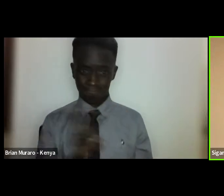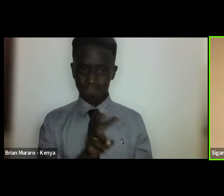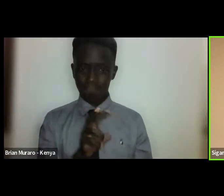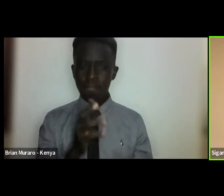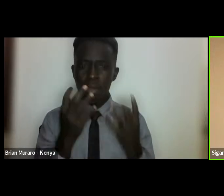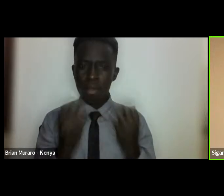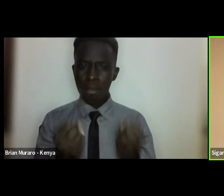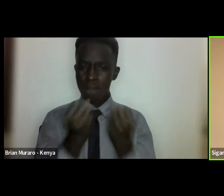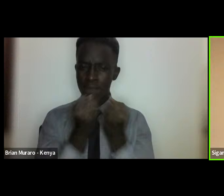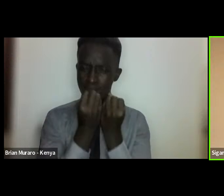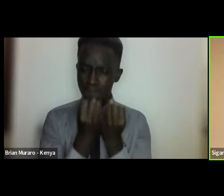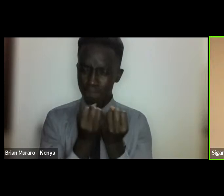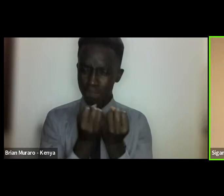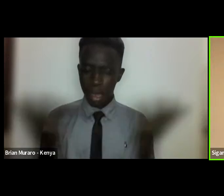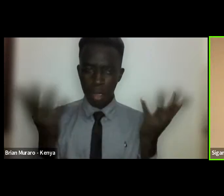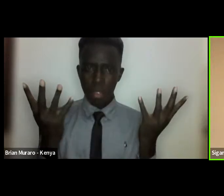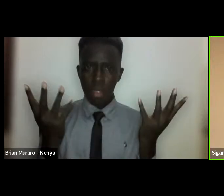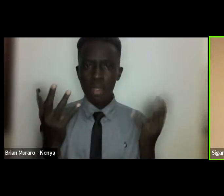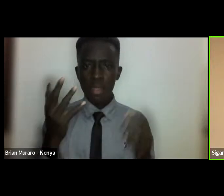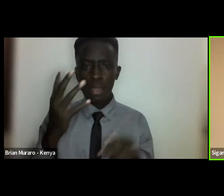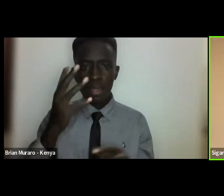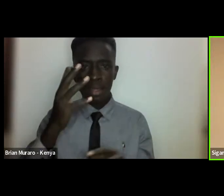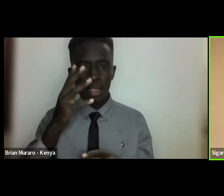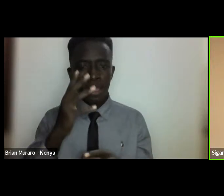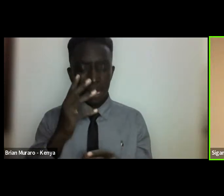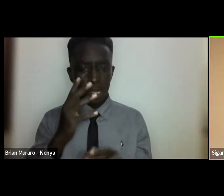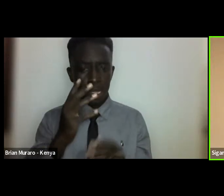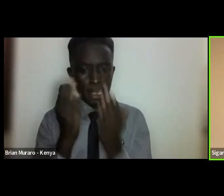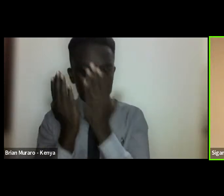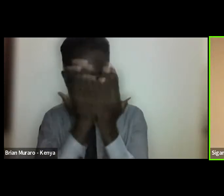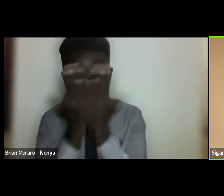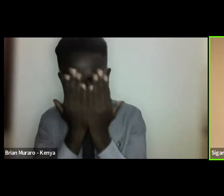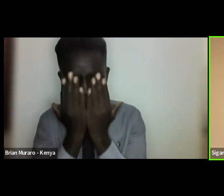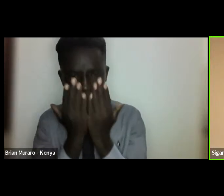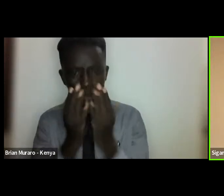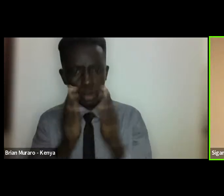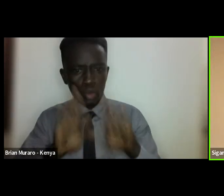learners that live below the poverty line.